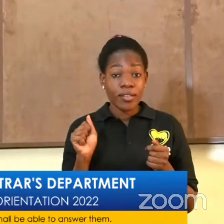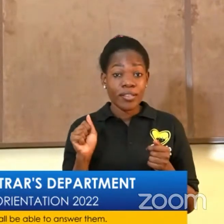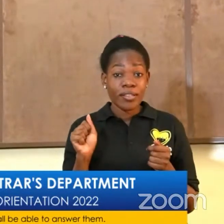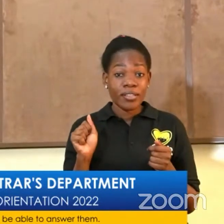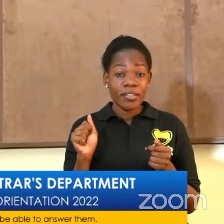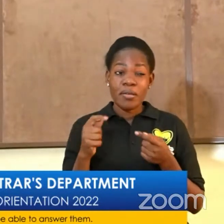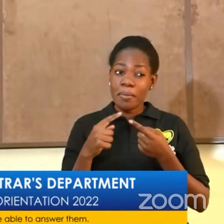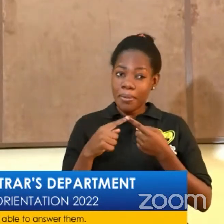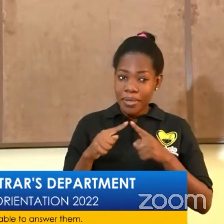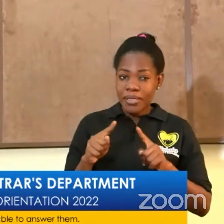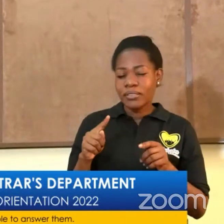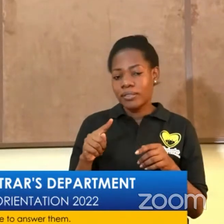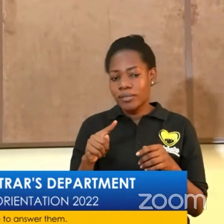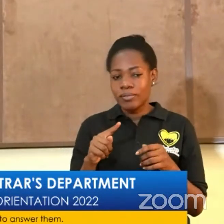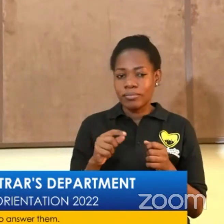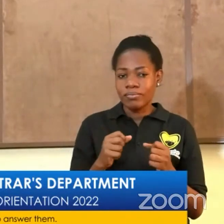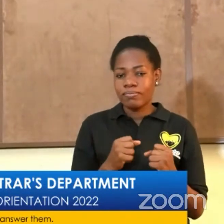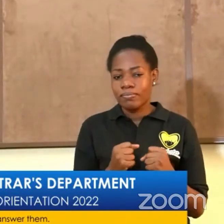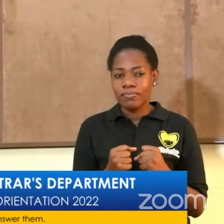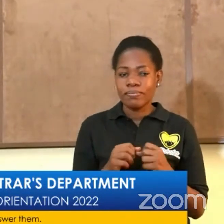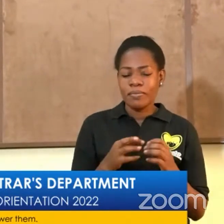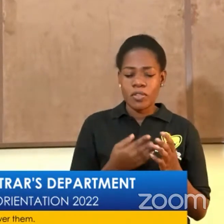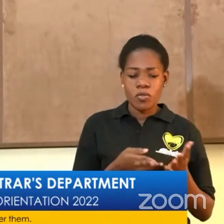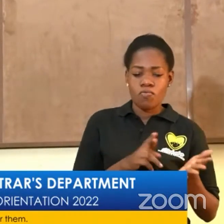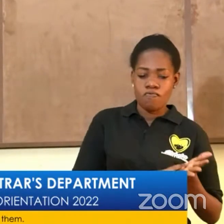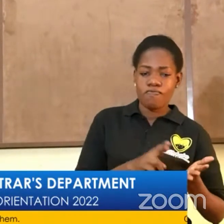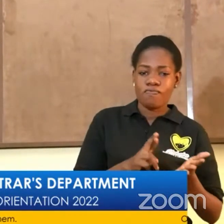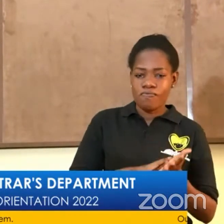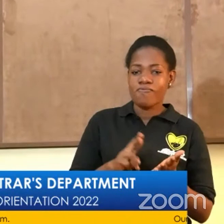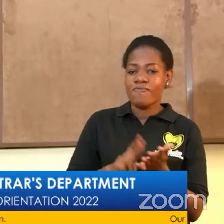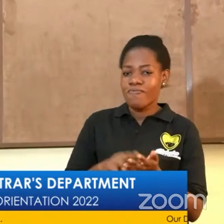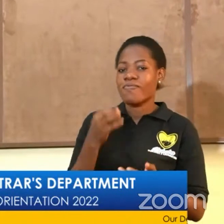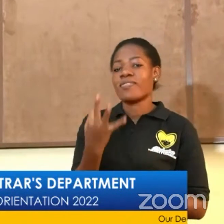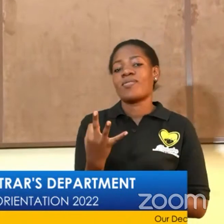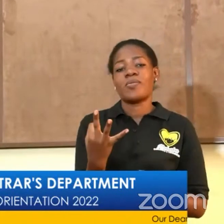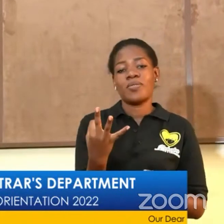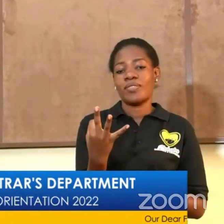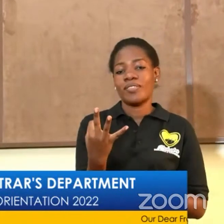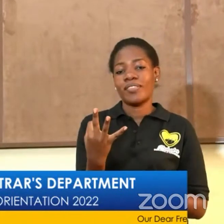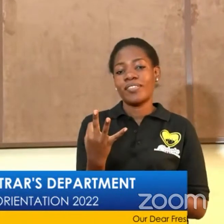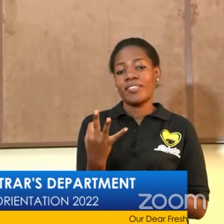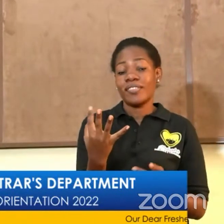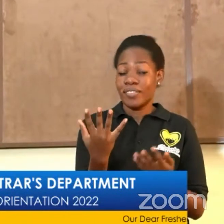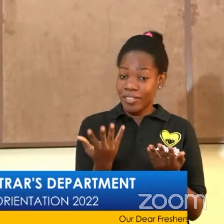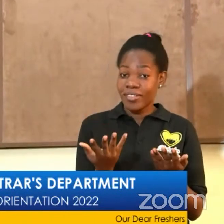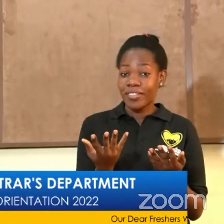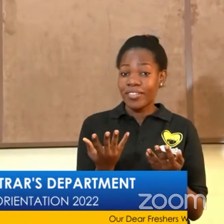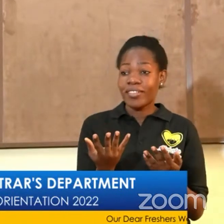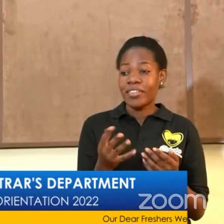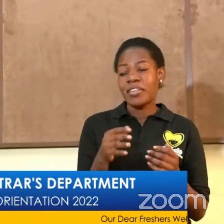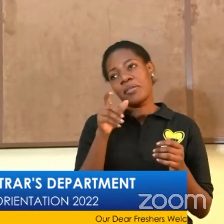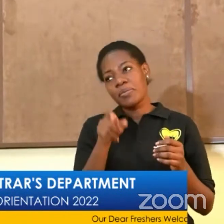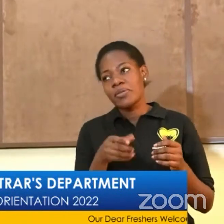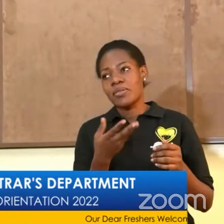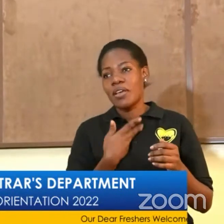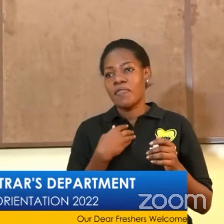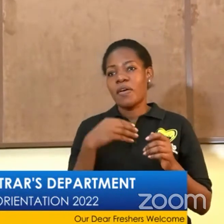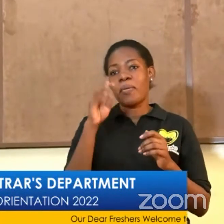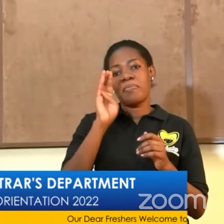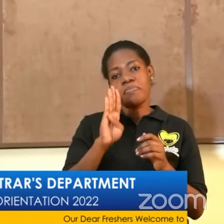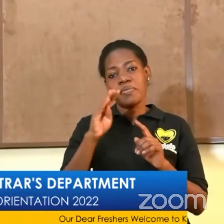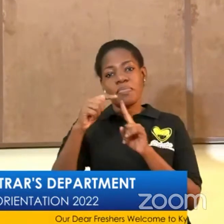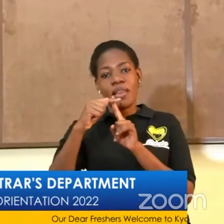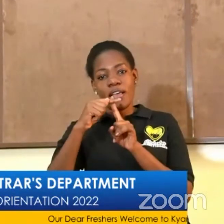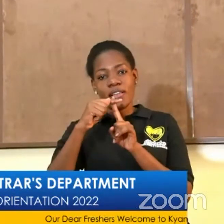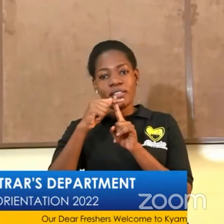but out of 3 sittings. So somebody who has a B plus,